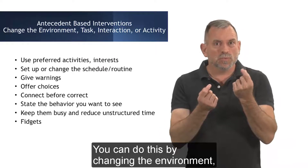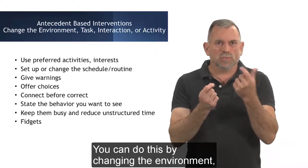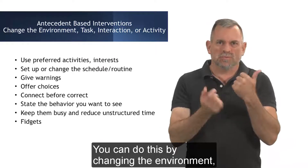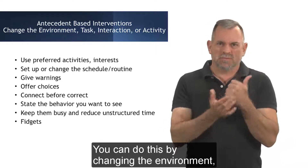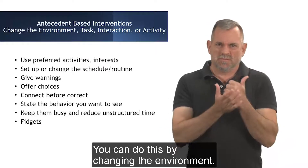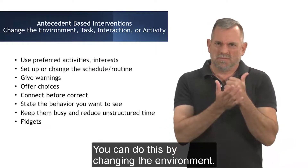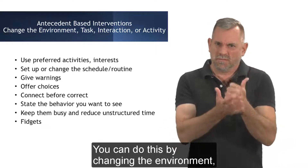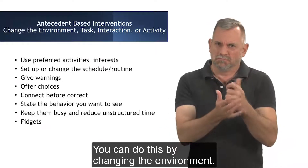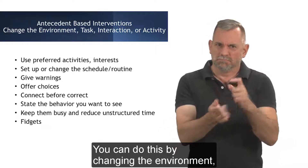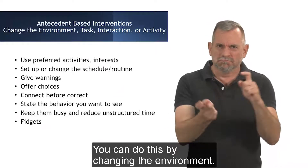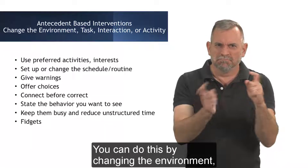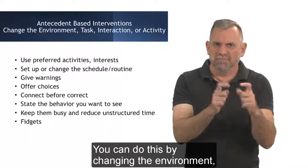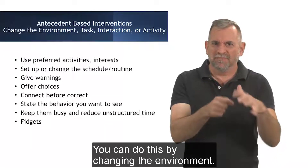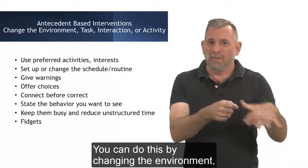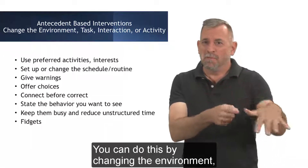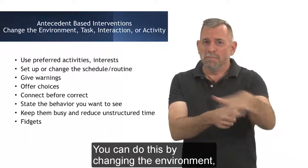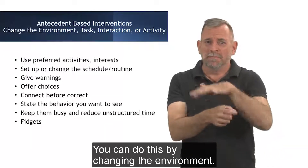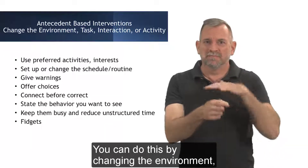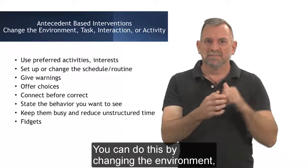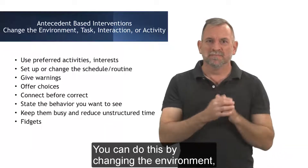You can do this by changing the environment,